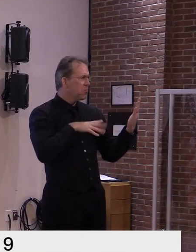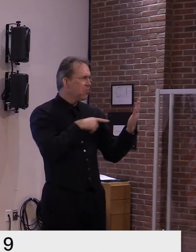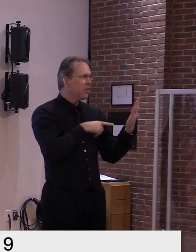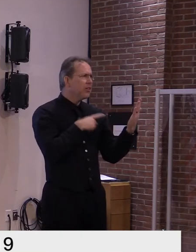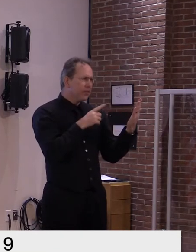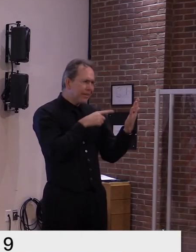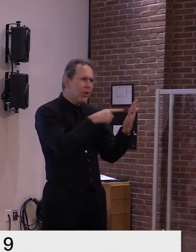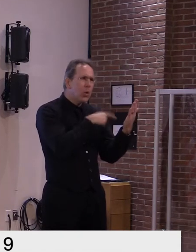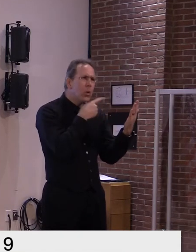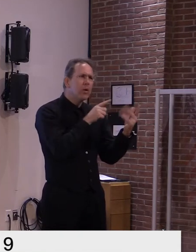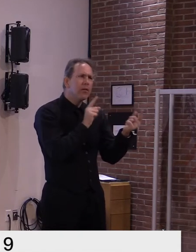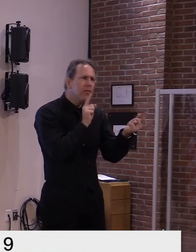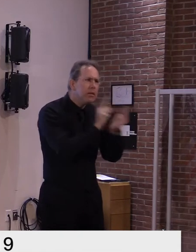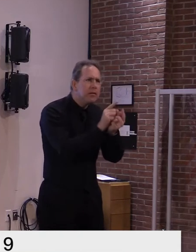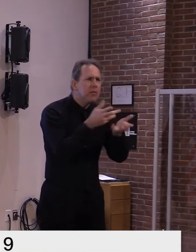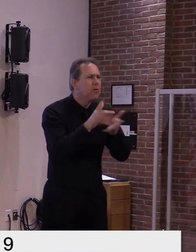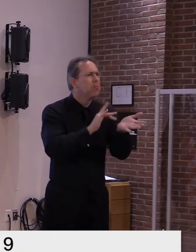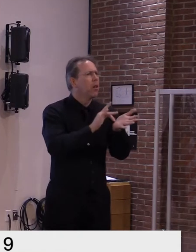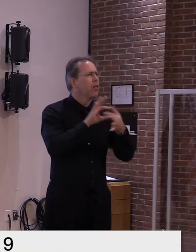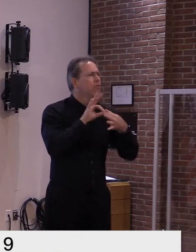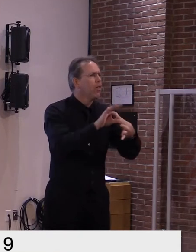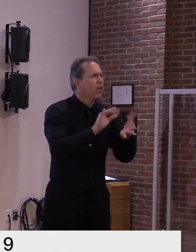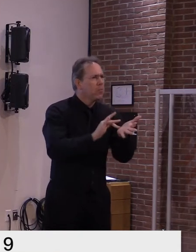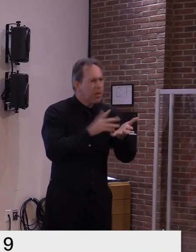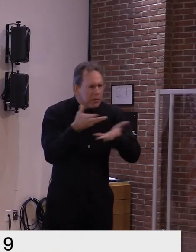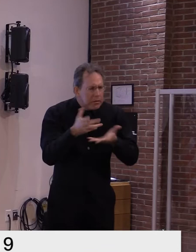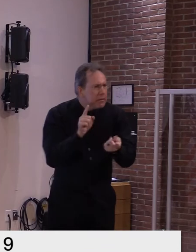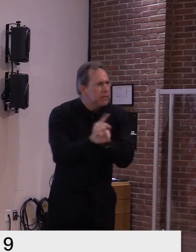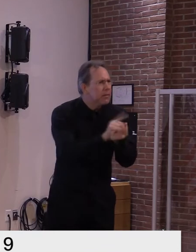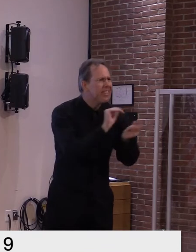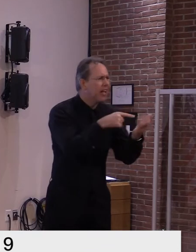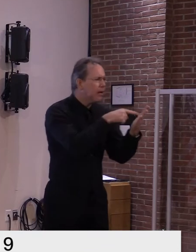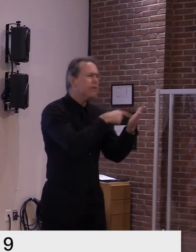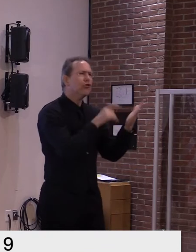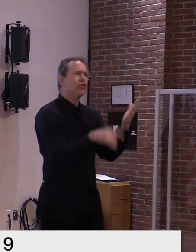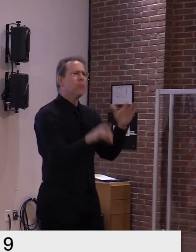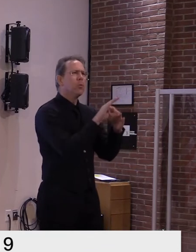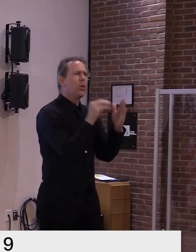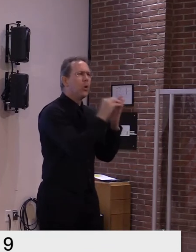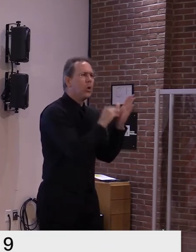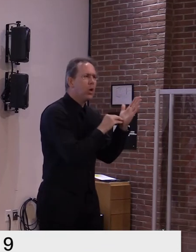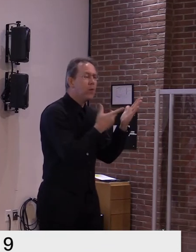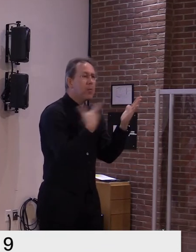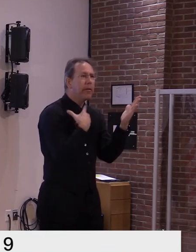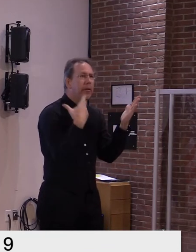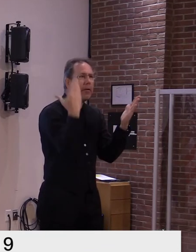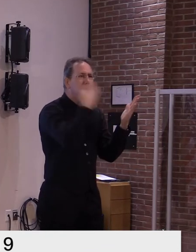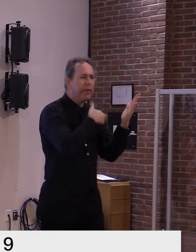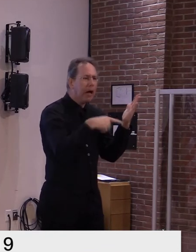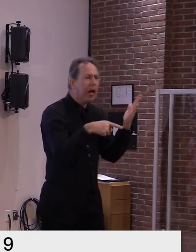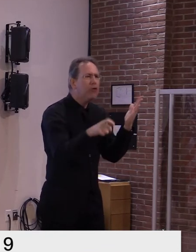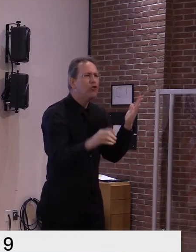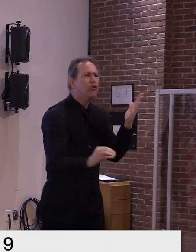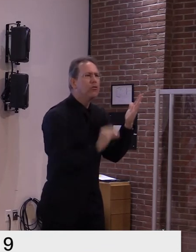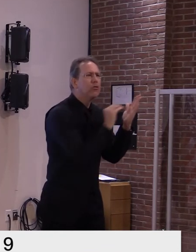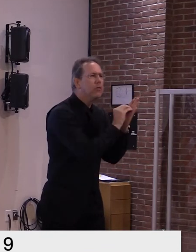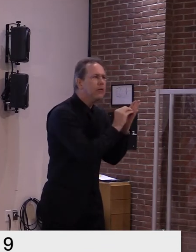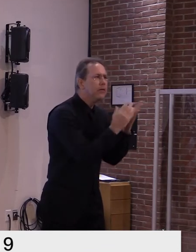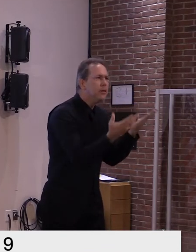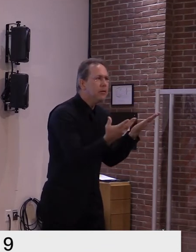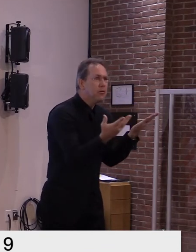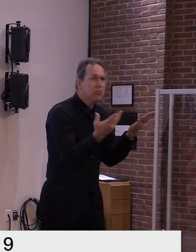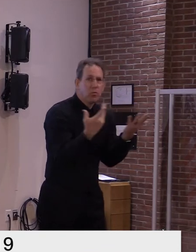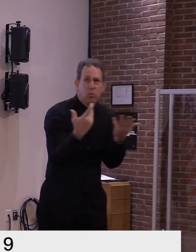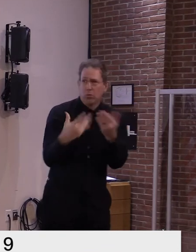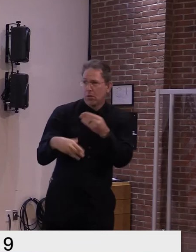If anything, it was an oversight. And here's, I'll have Mike Sherling talk a little bit more about it.